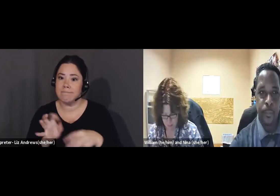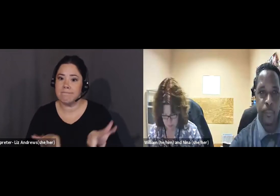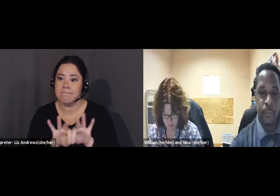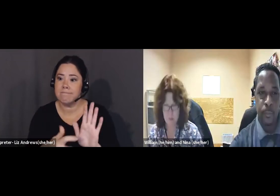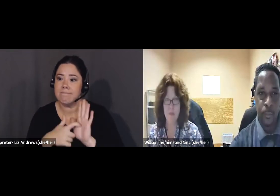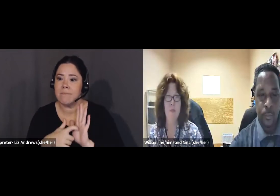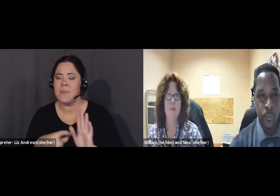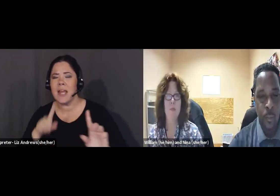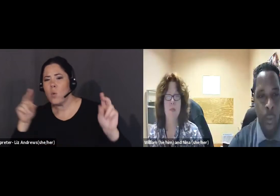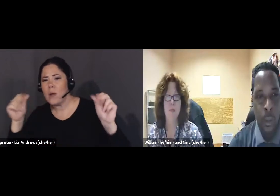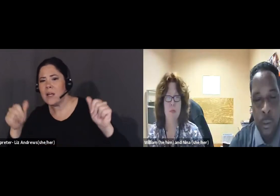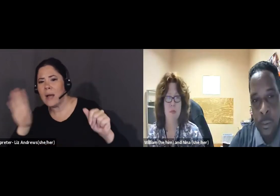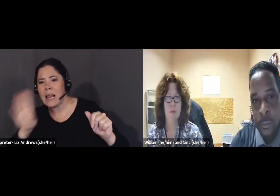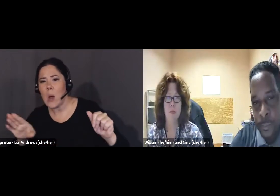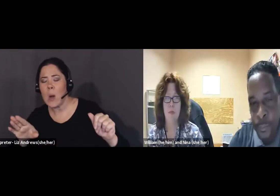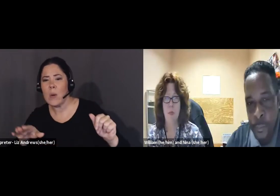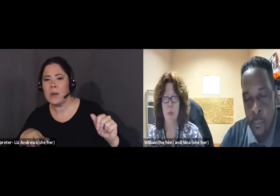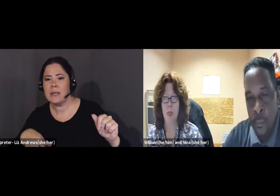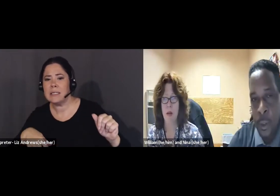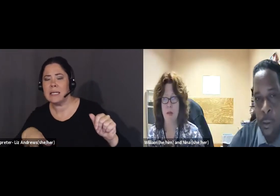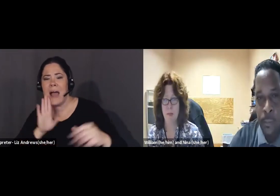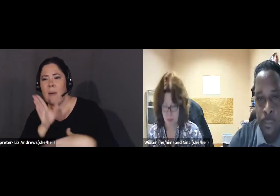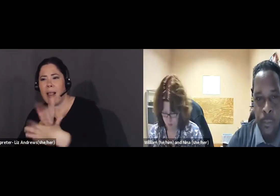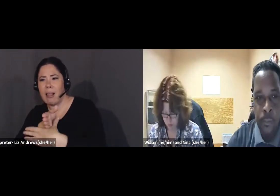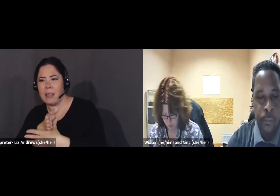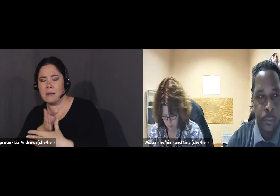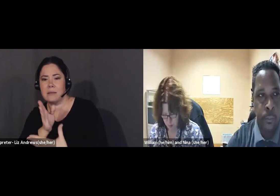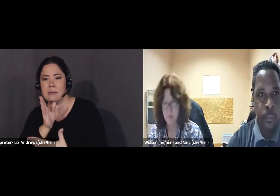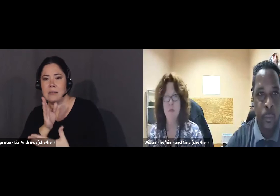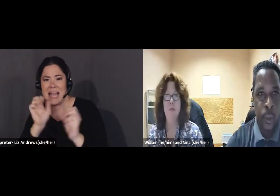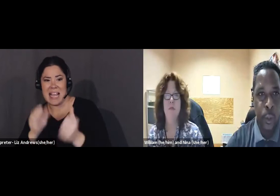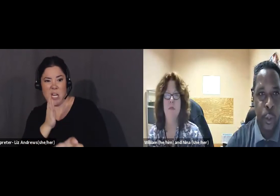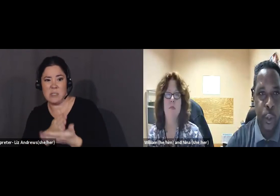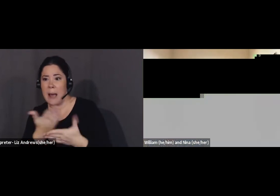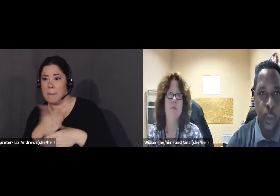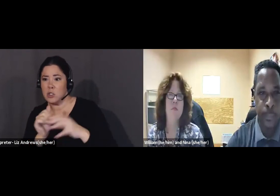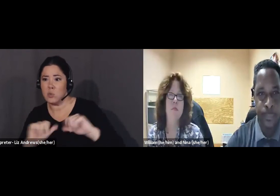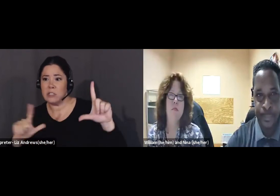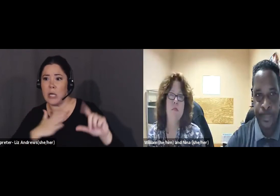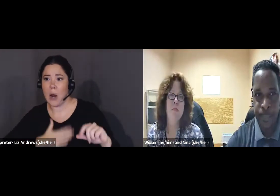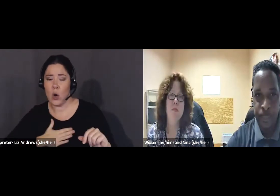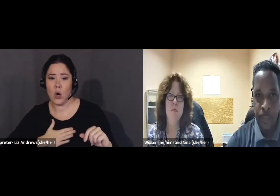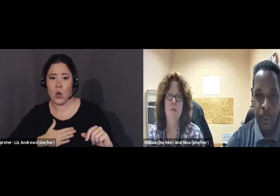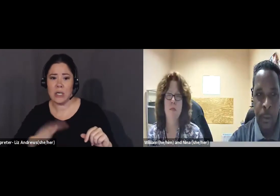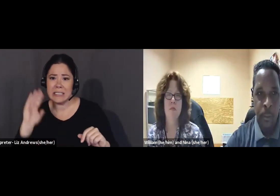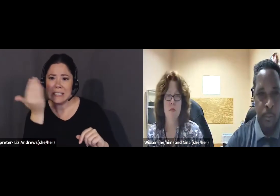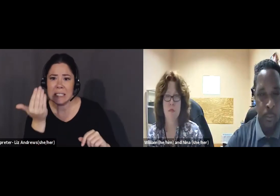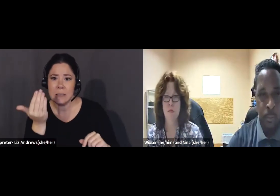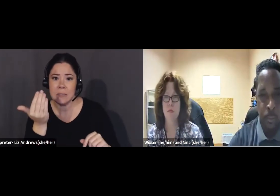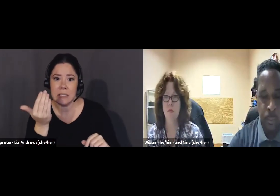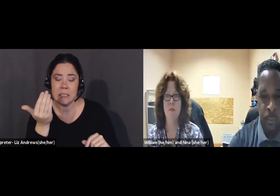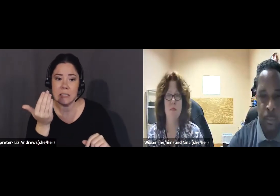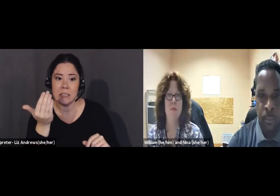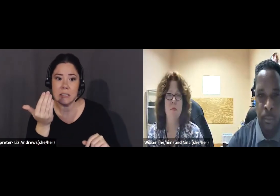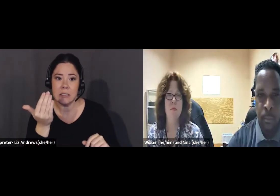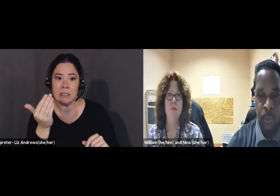Really quick, guys. Hello. I'm actually going to stop if you could stop your screen share. Sure. It looks like your bandwidth